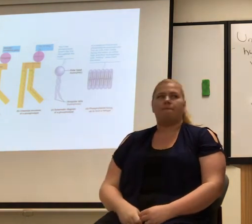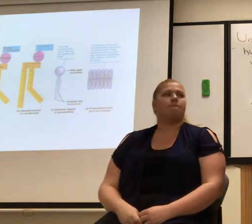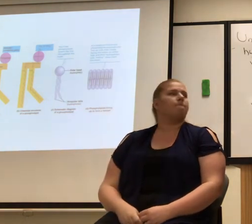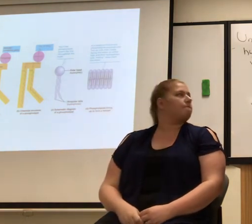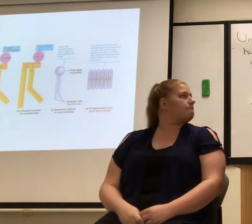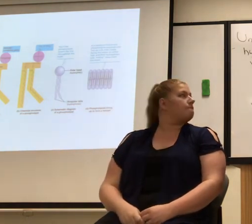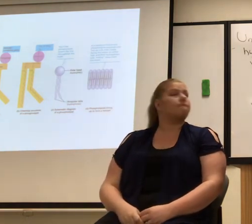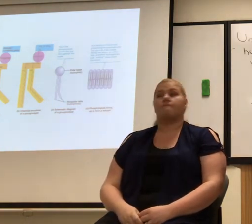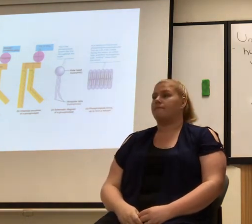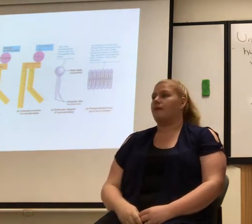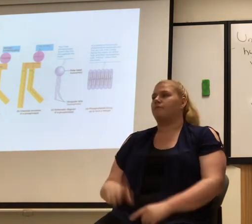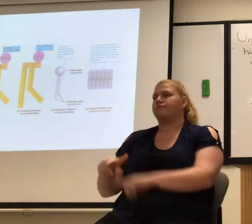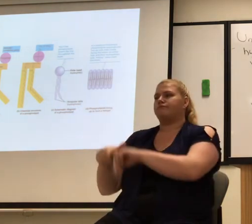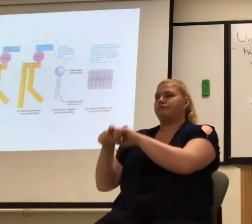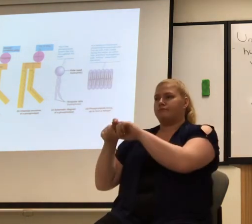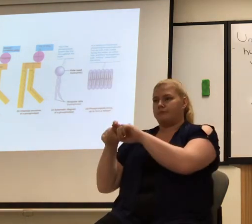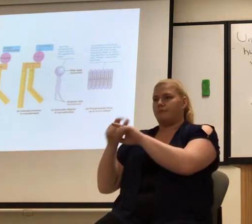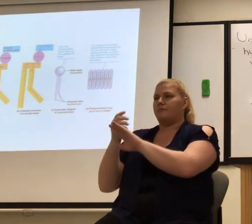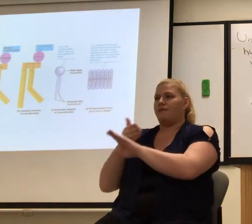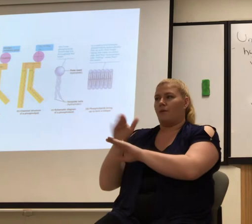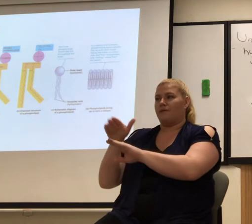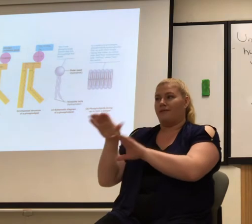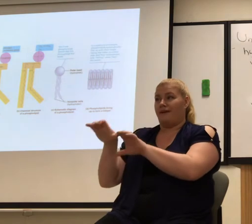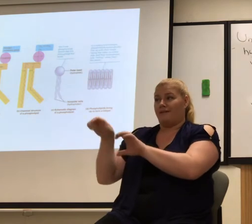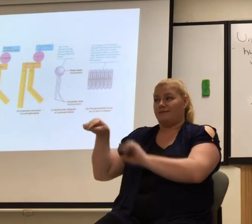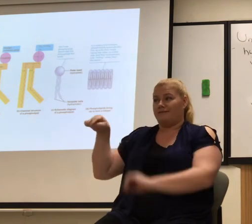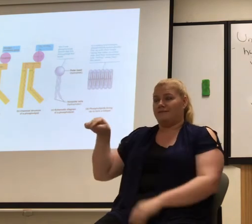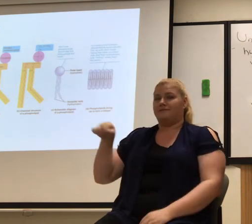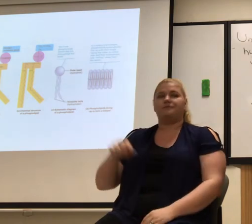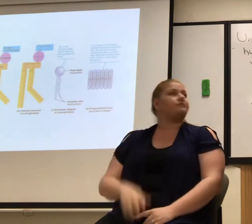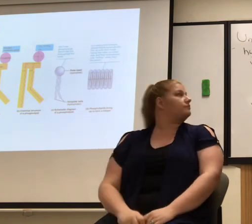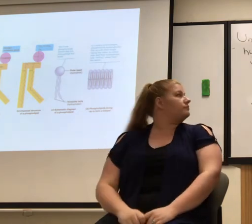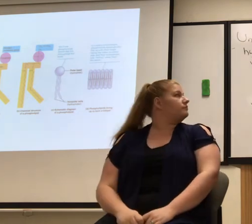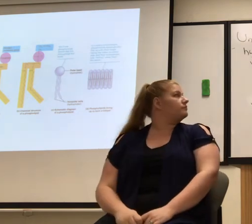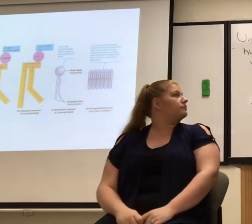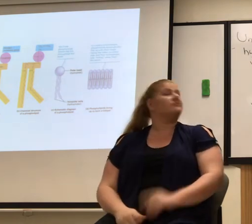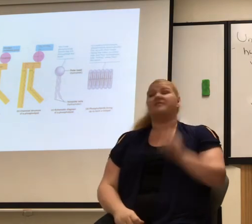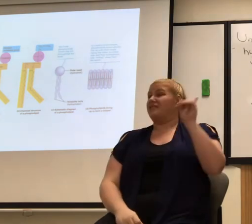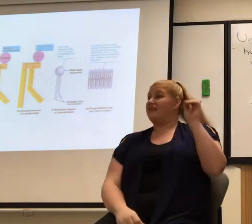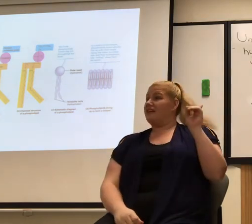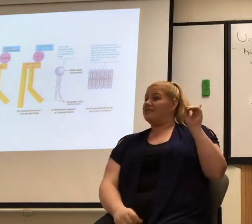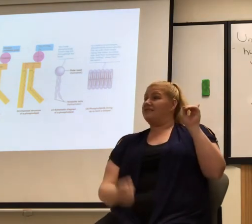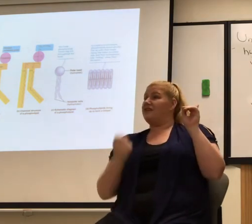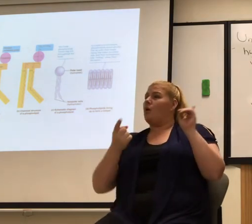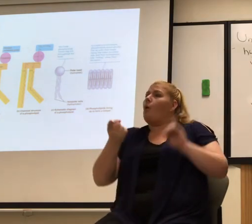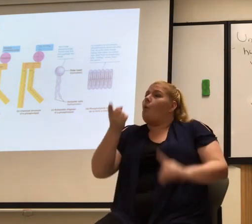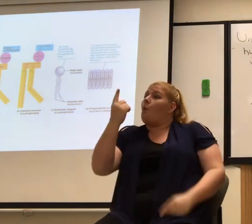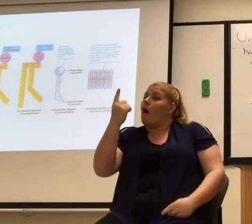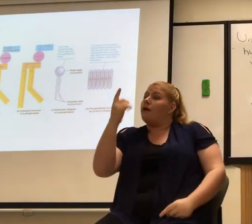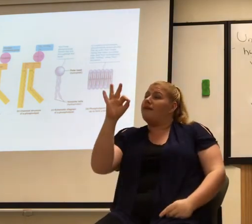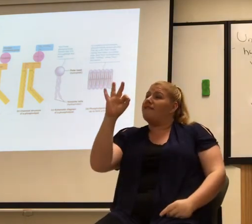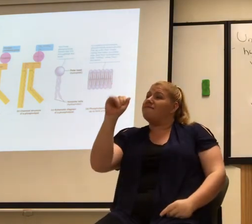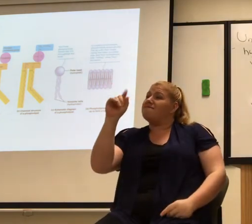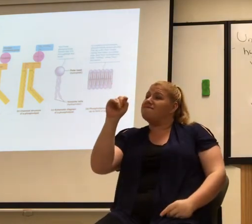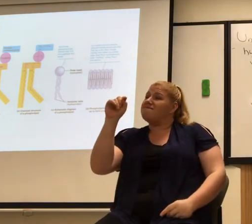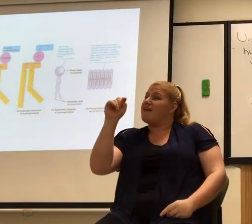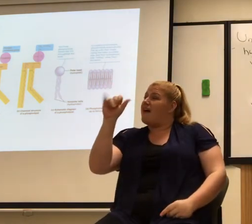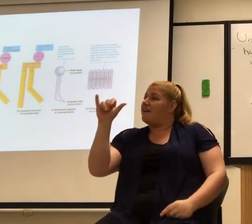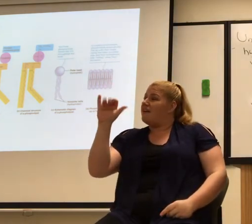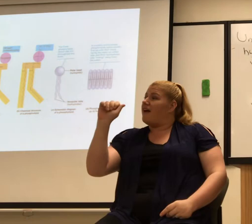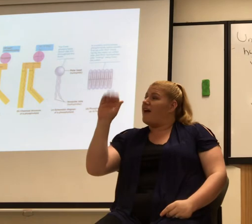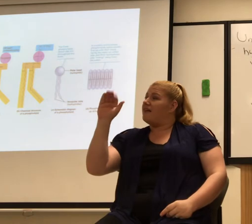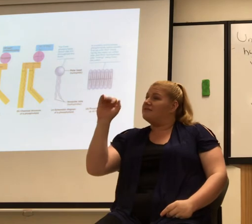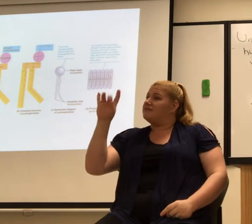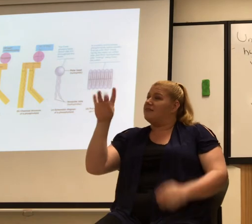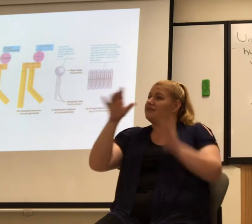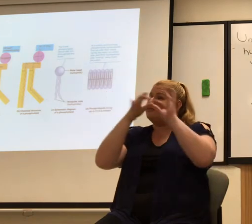So before I do that, this is just one fatty acid chain, right? What I should have mentioned is